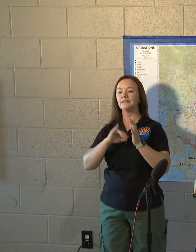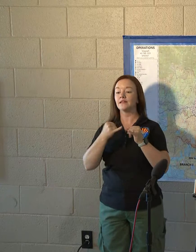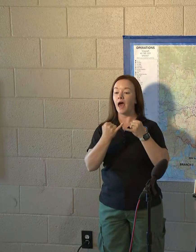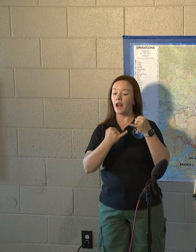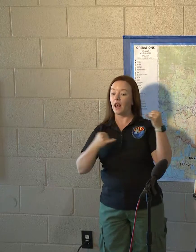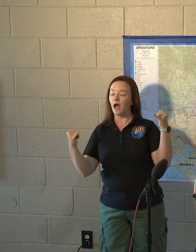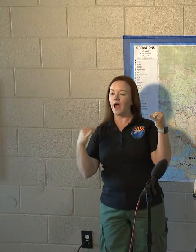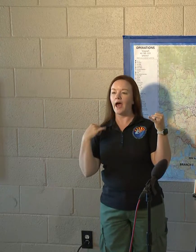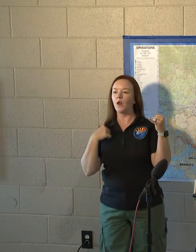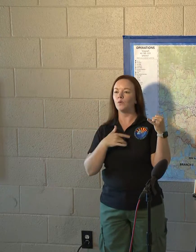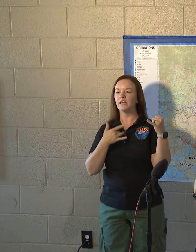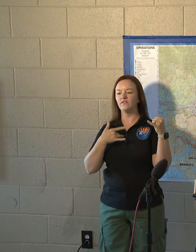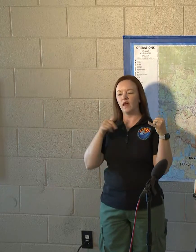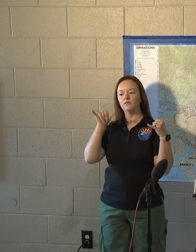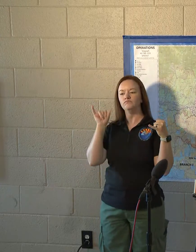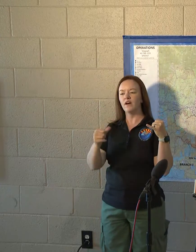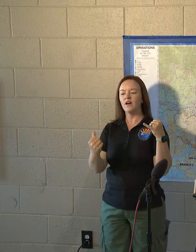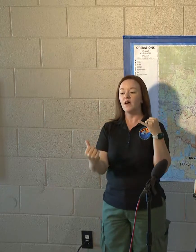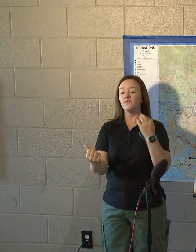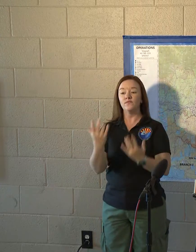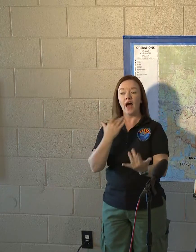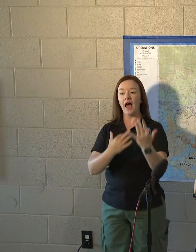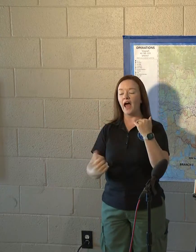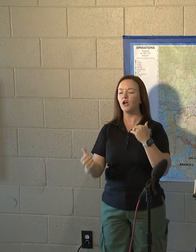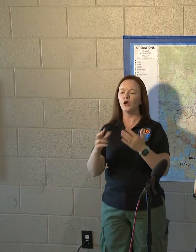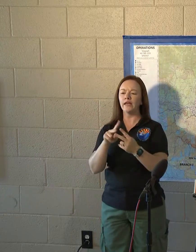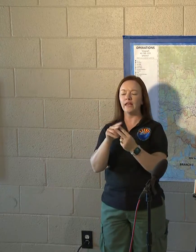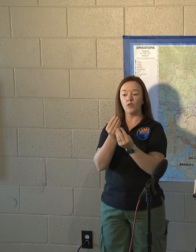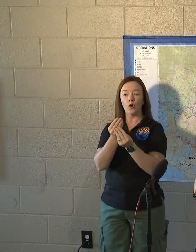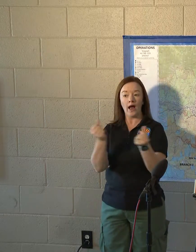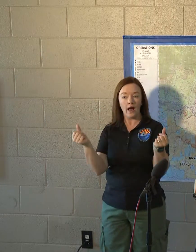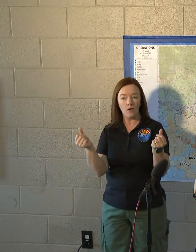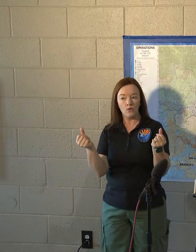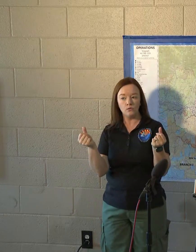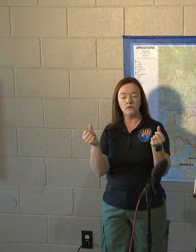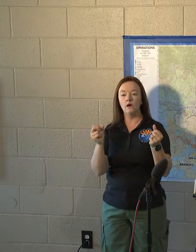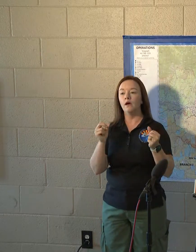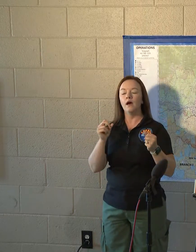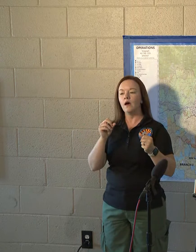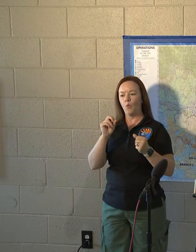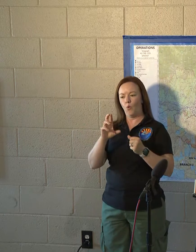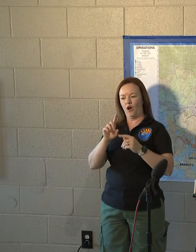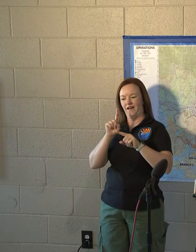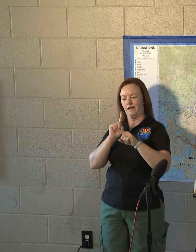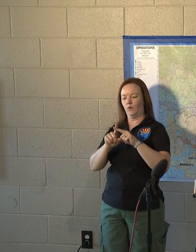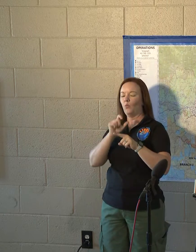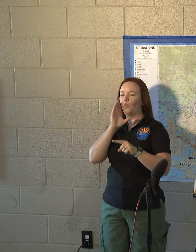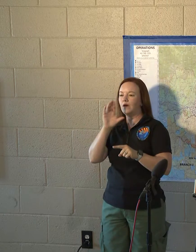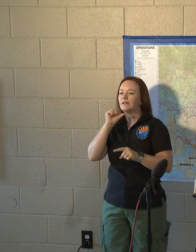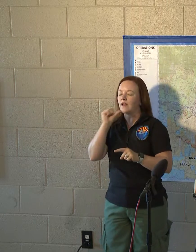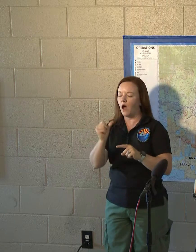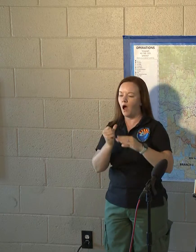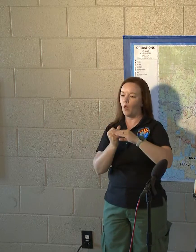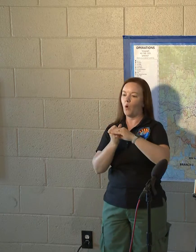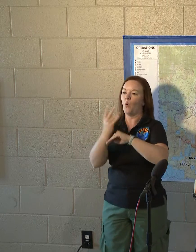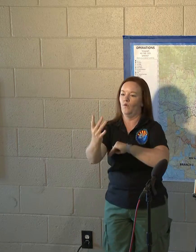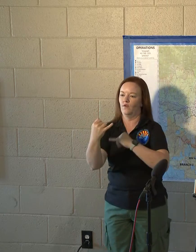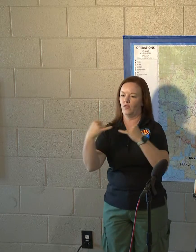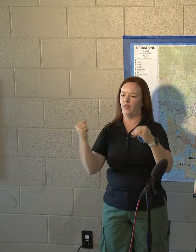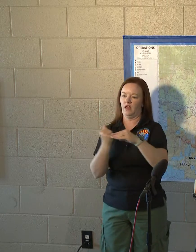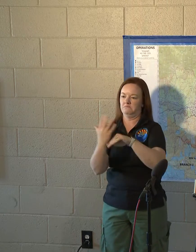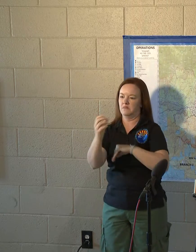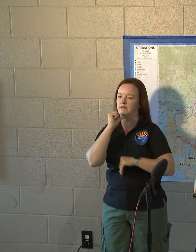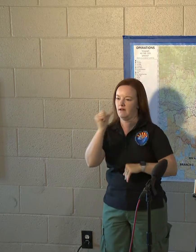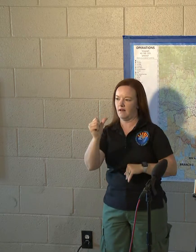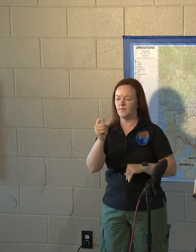pretty confident that the fire is pretty much out, and there's no real chance of it crossing a line and getting in an unburned area. I